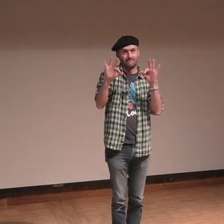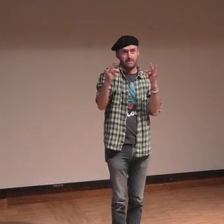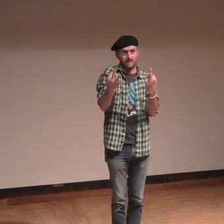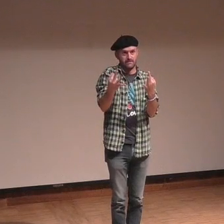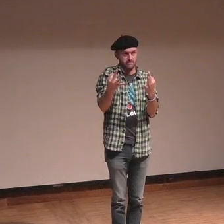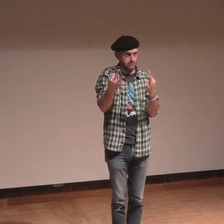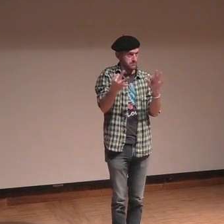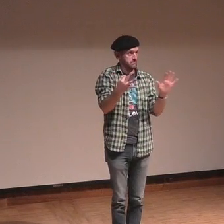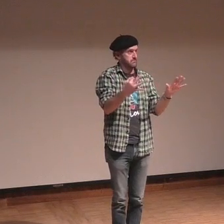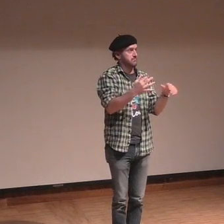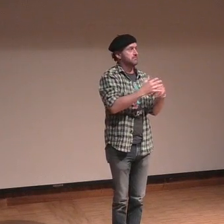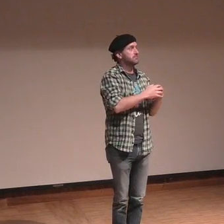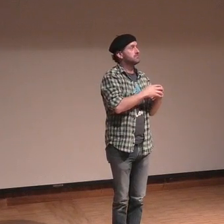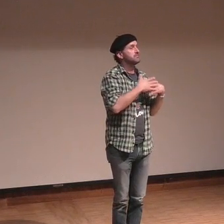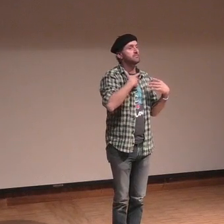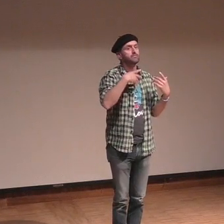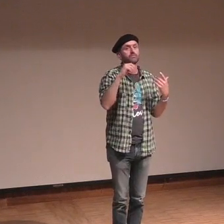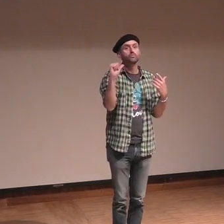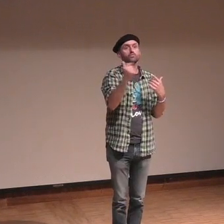I was born into a hearing family.